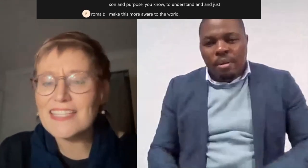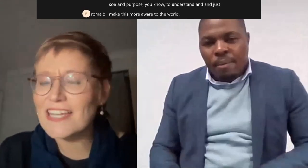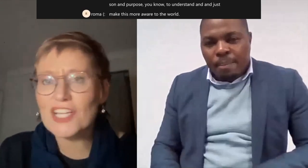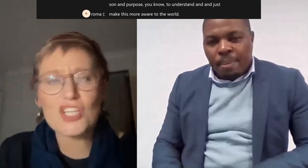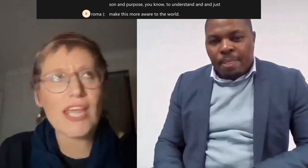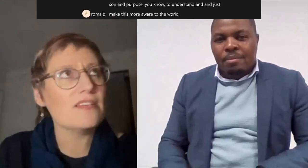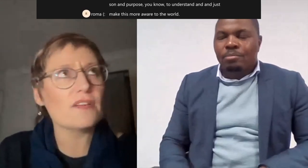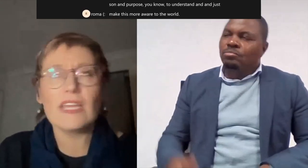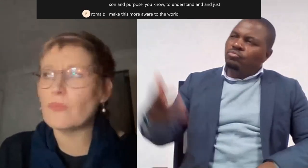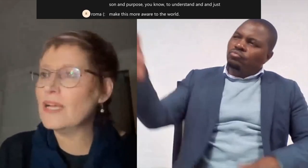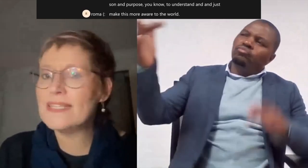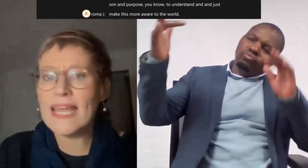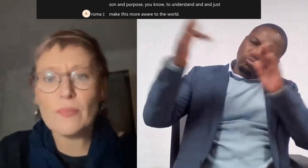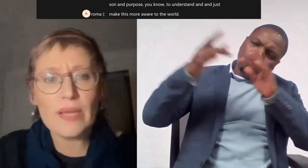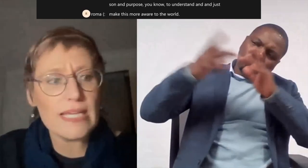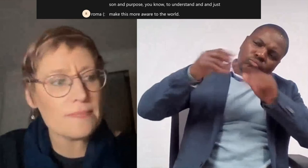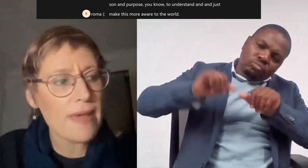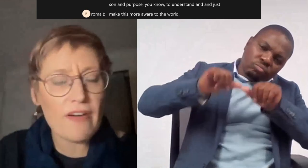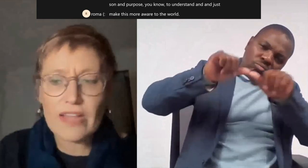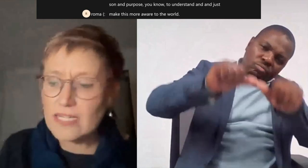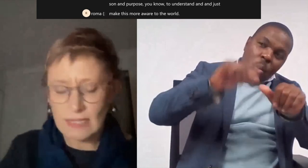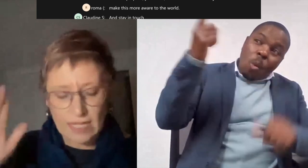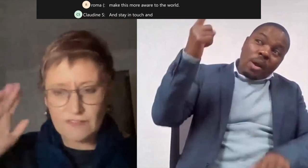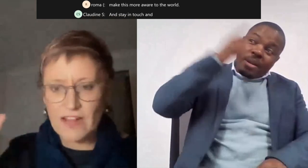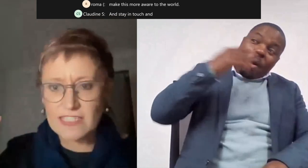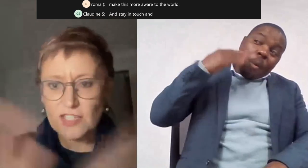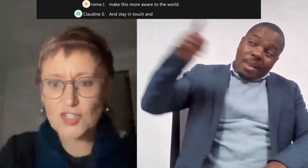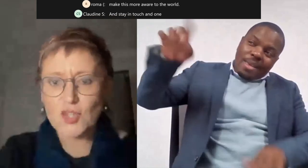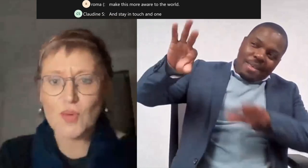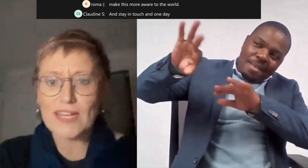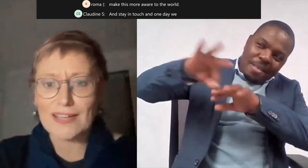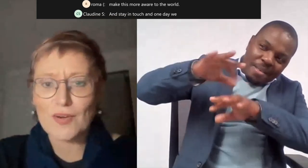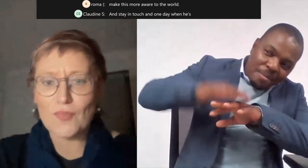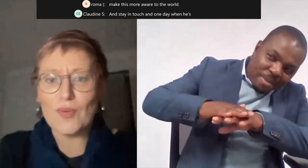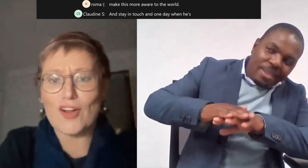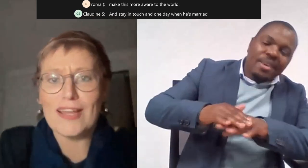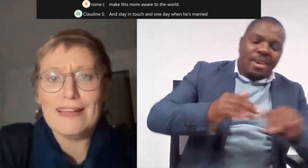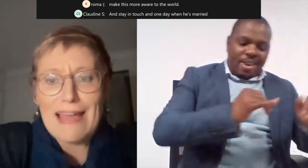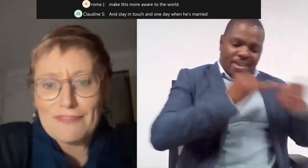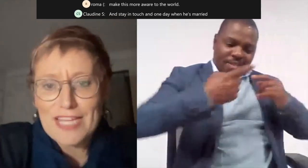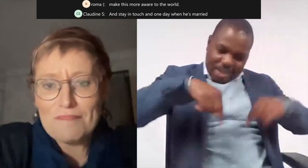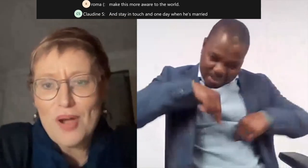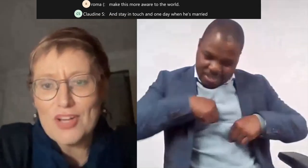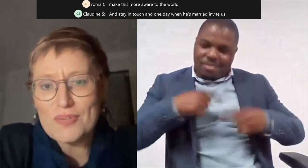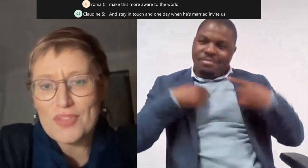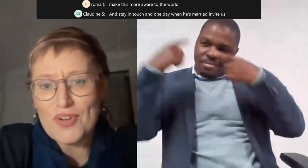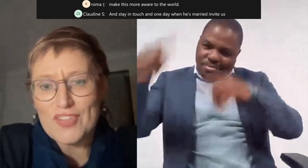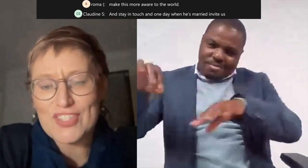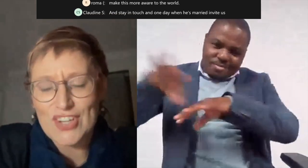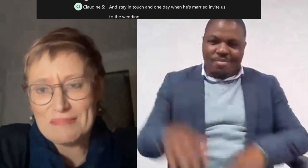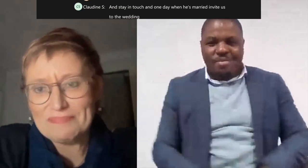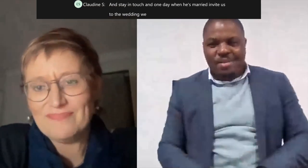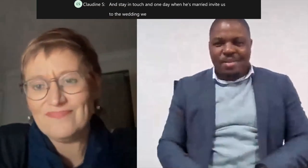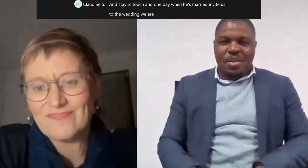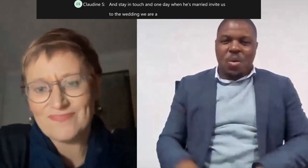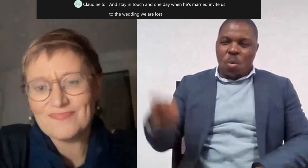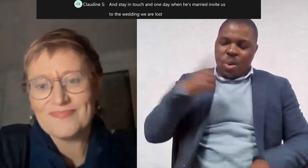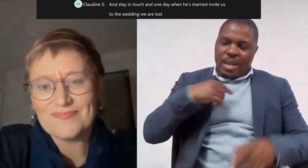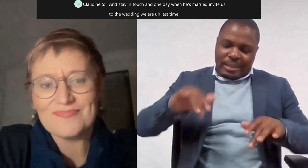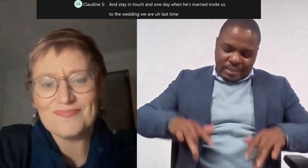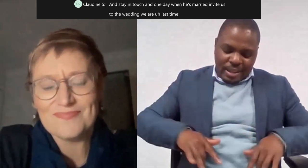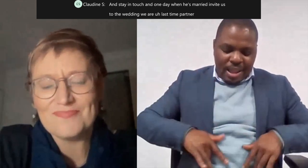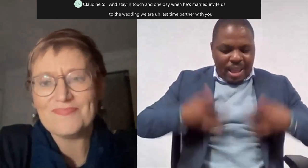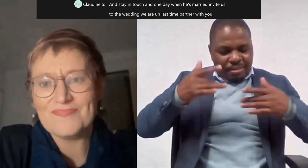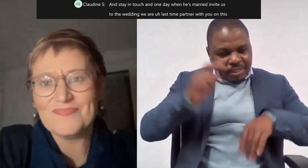And stay in touch. And one day when he's married, invite us to the wedding. We are a lifetime partner with you on this journey.